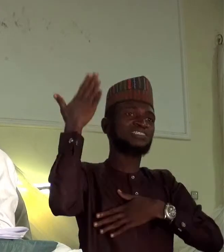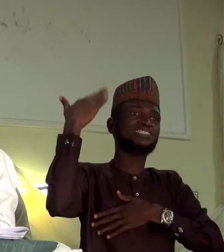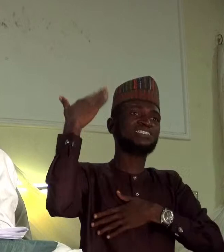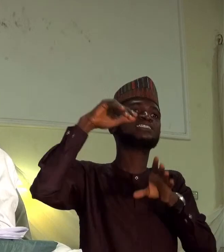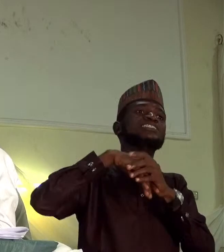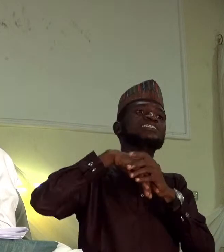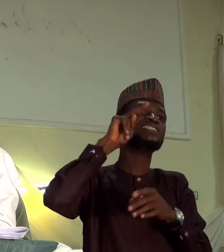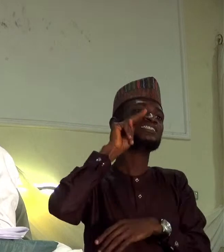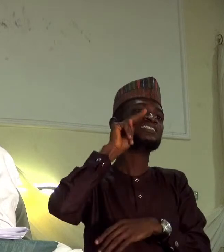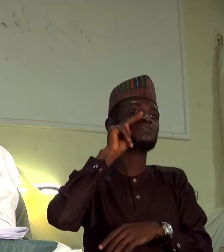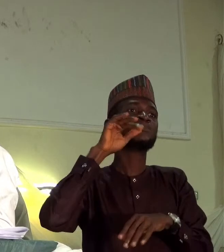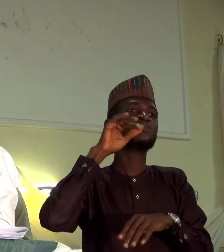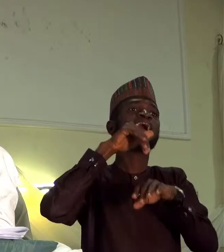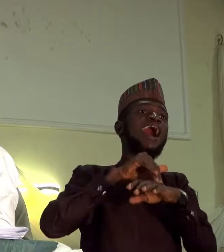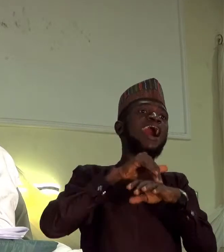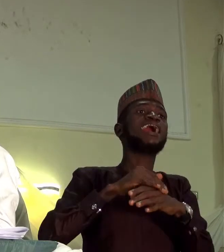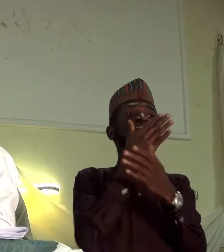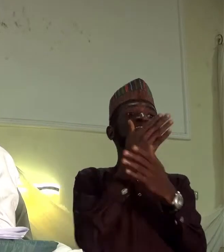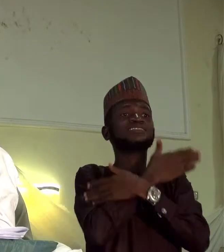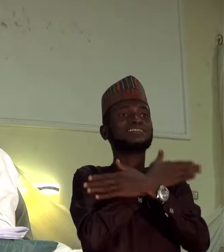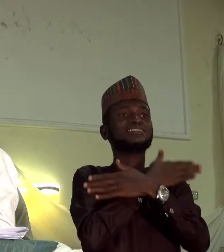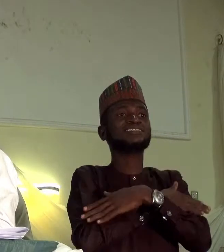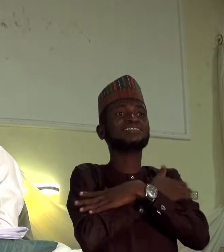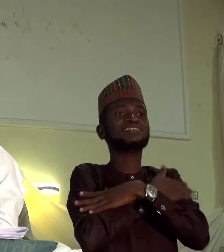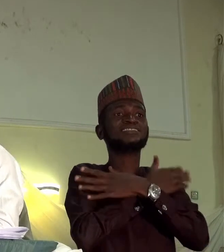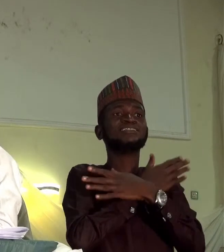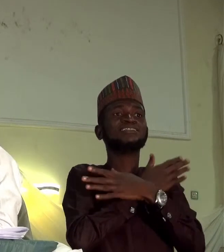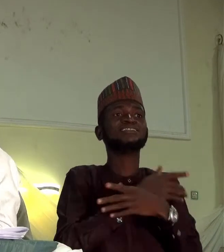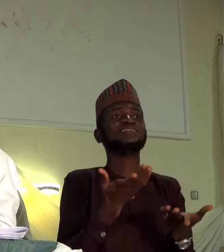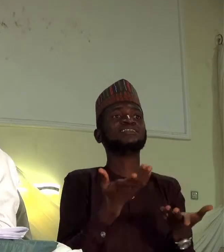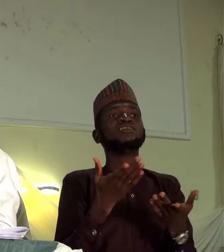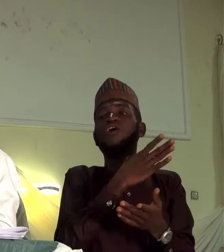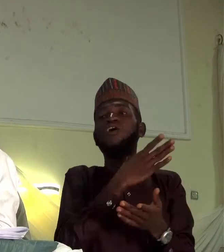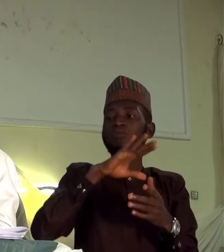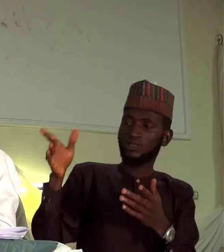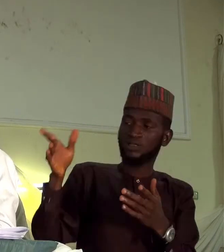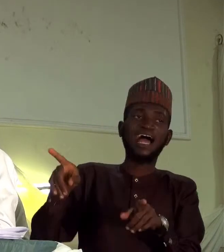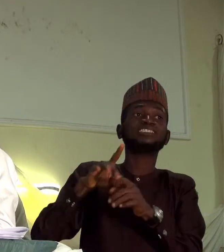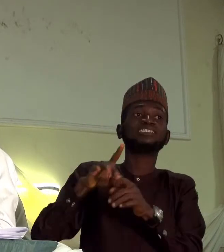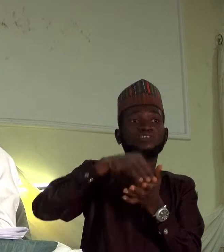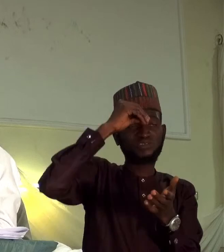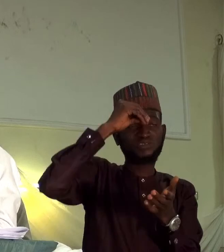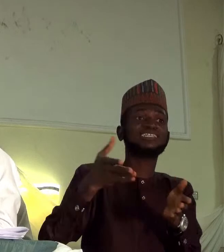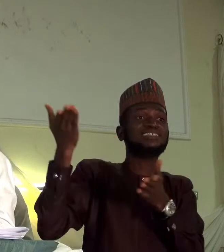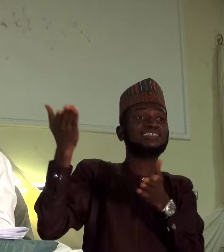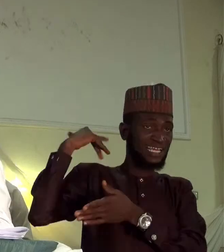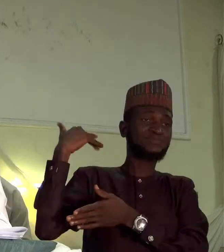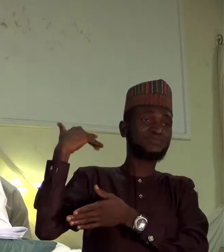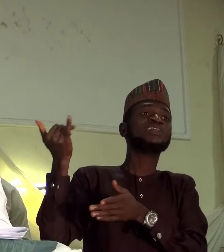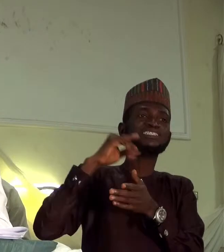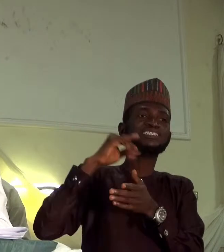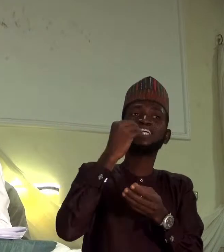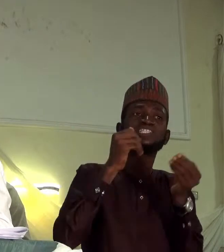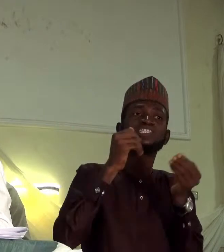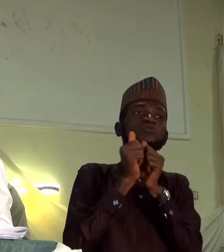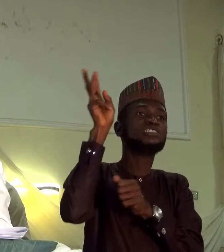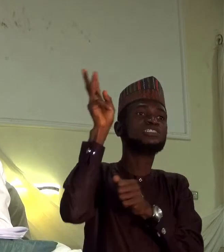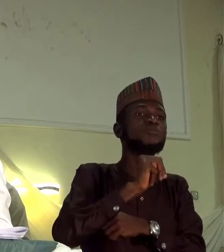e ni won ma fi se awa ta je omo primary school awa ma ba won je ngba na lohun e da fun be e ba lo ba won university